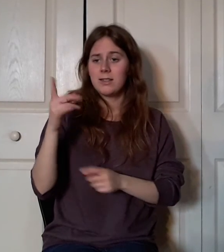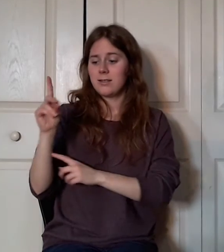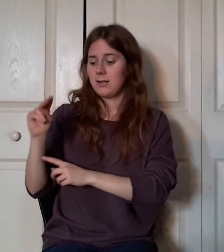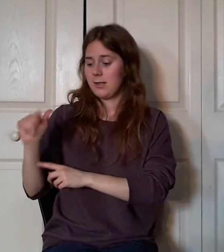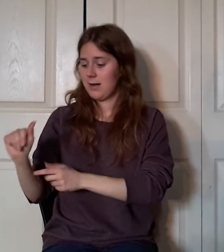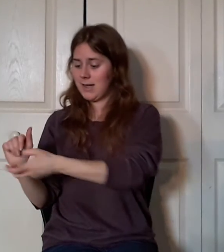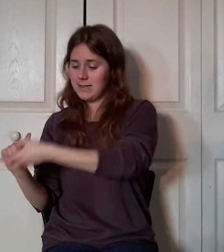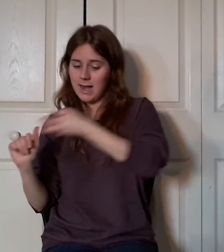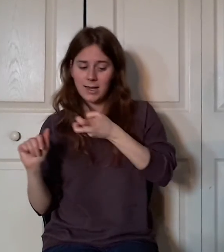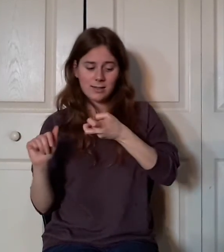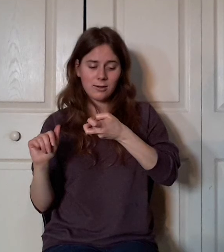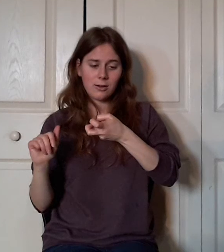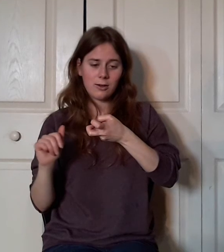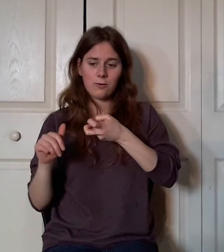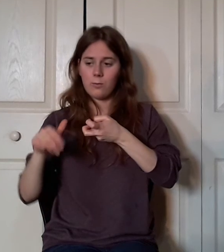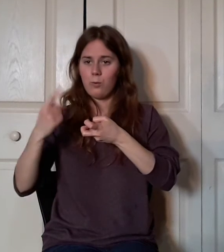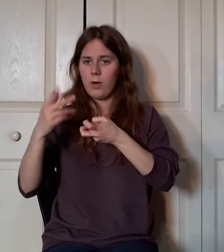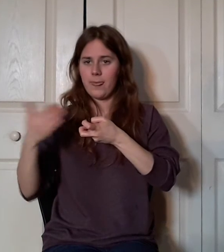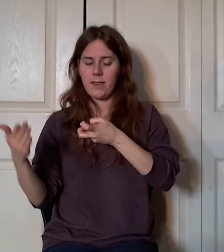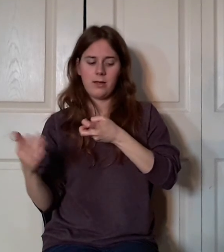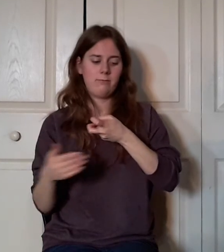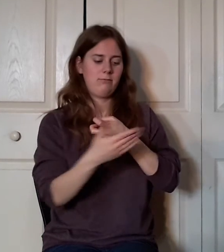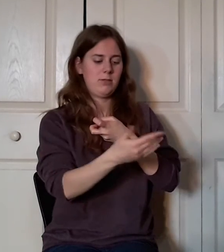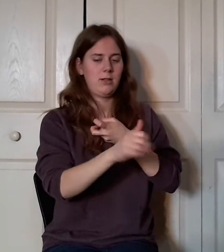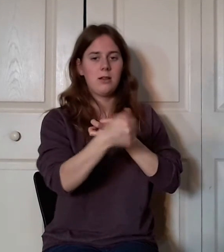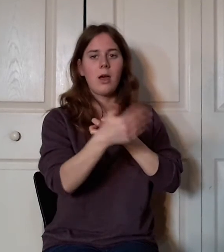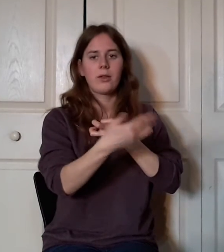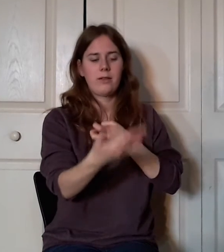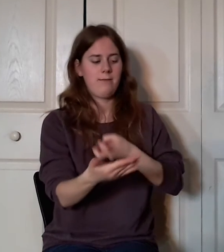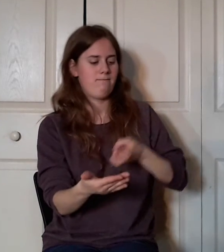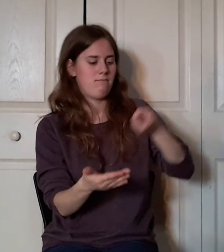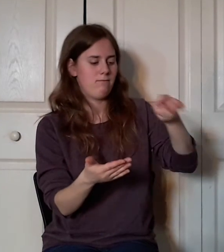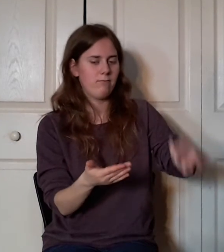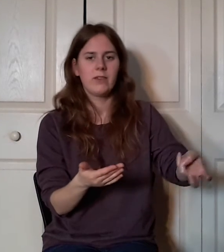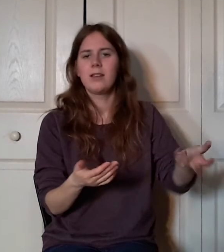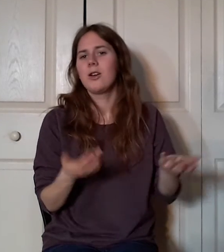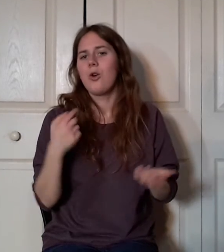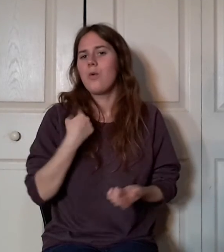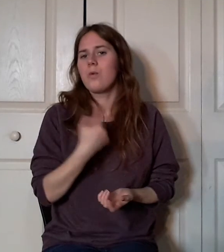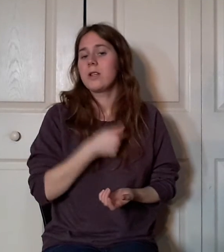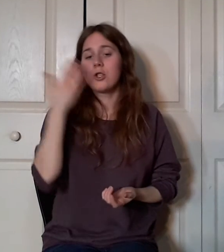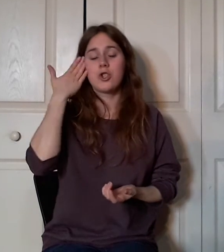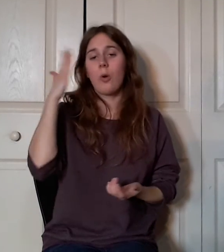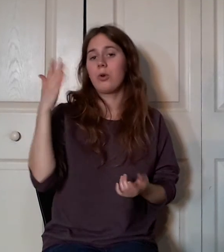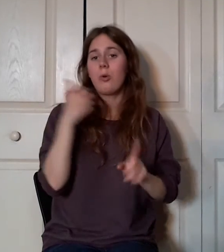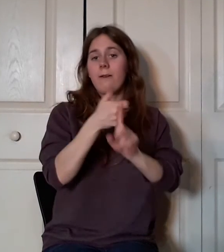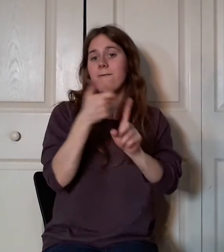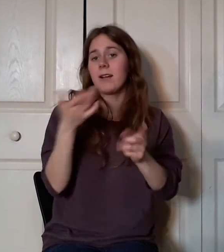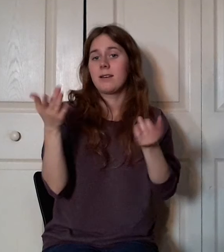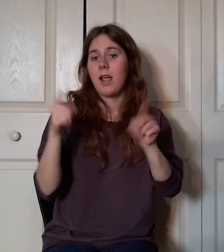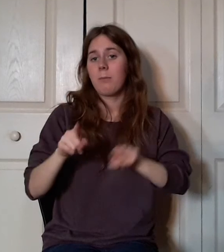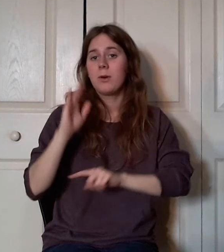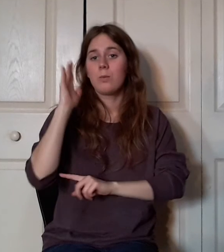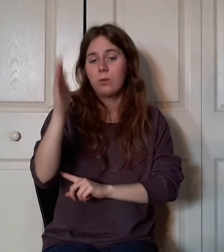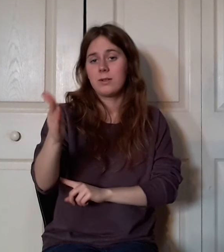affect the nutrition or the long-lasting effects of eating that over time? So this is something for you to think about. And we're starting to go,